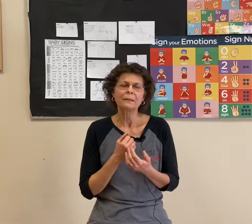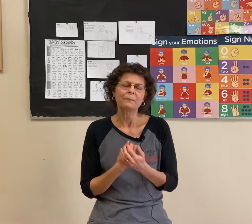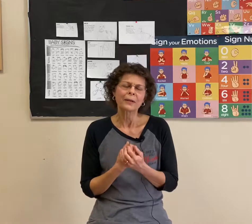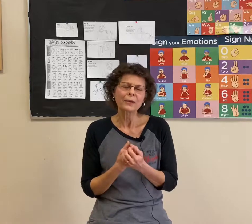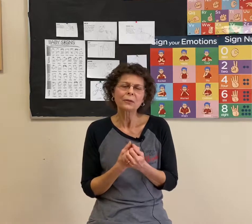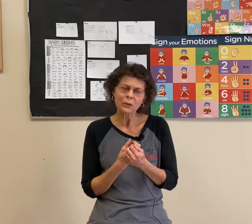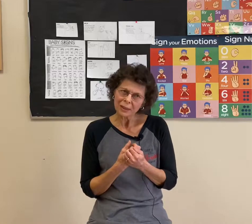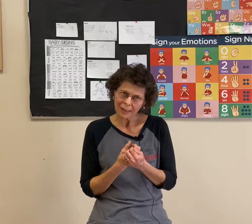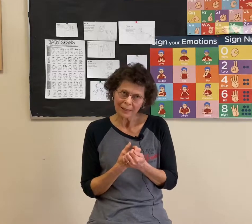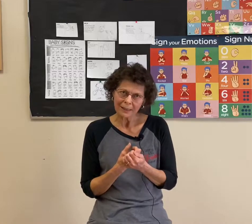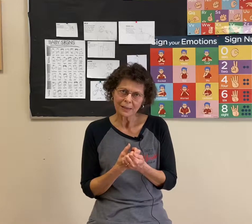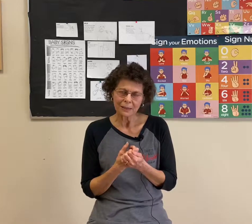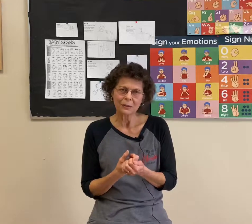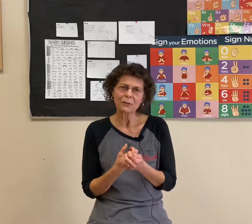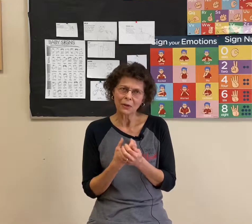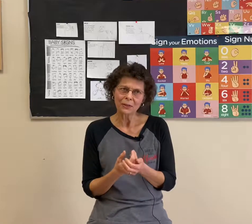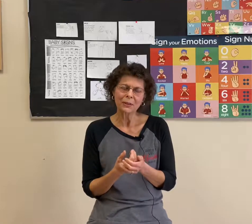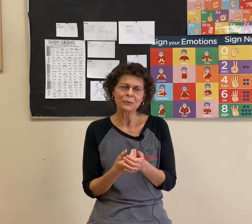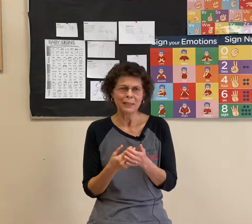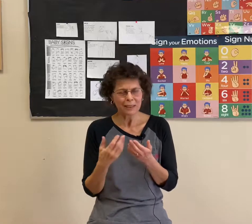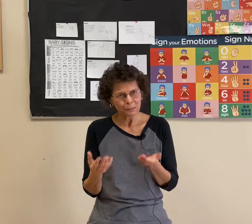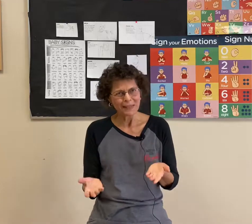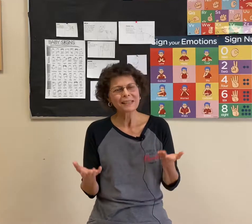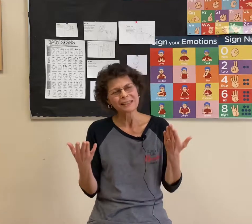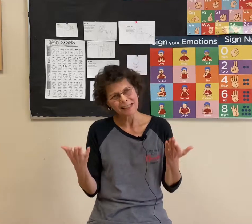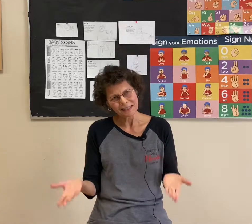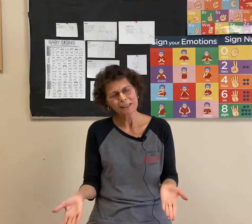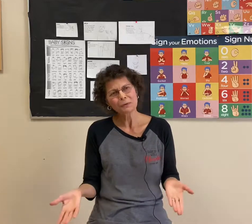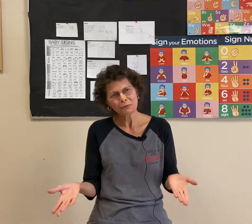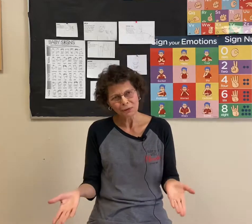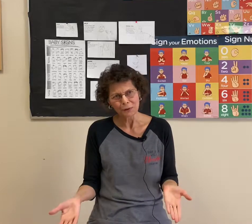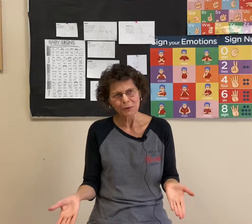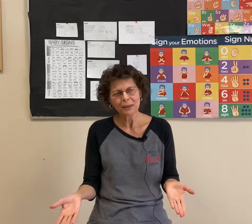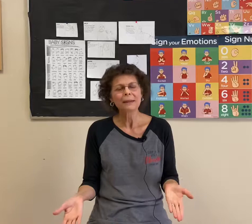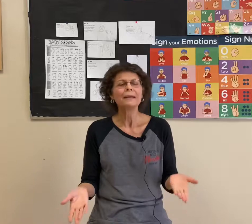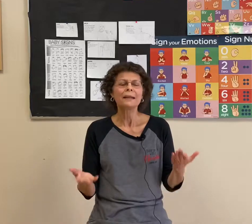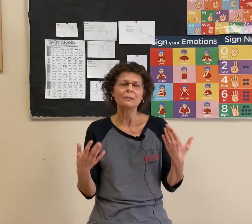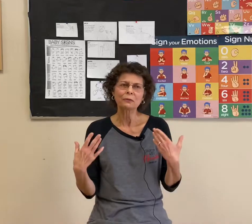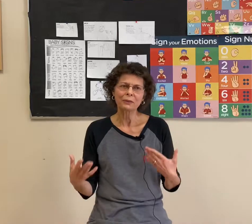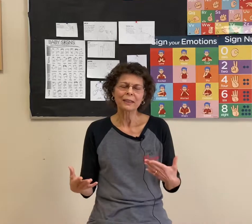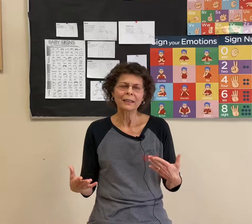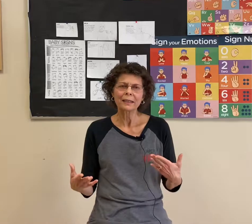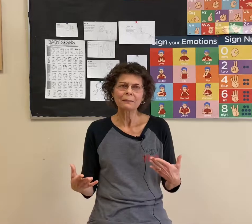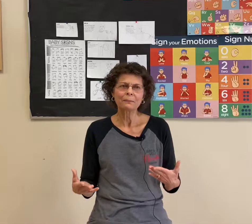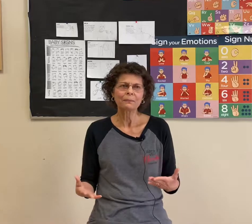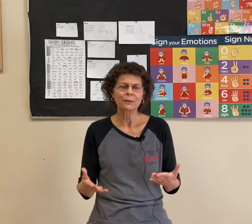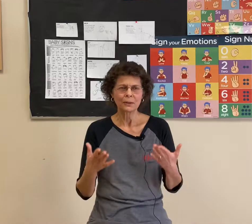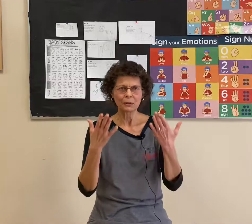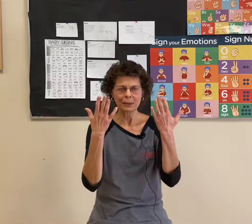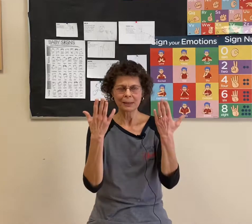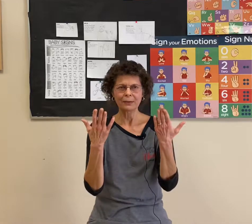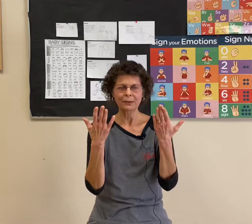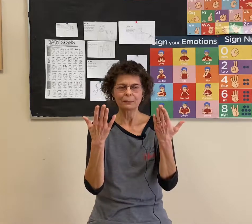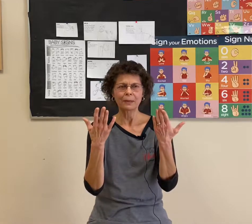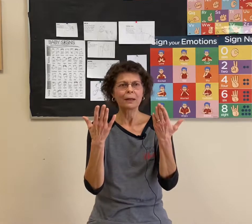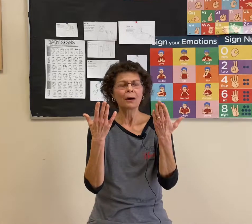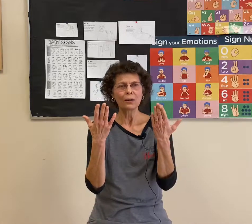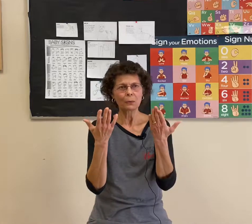Another good sign to use, also needs-based, because it has to do with food. If you're feeding them, you can tell them, are you all